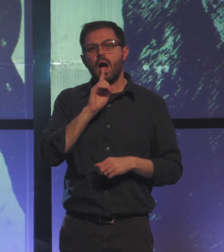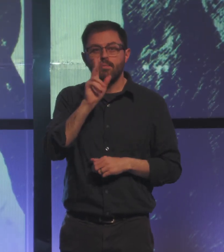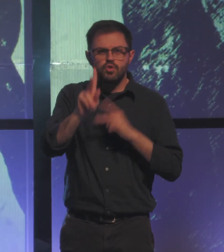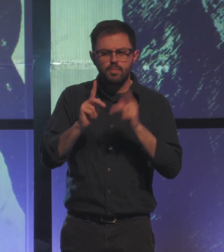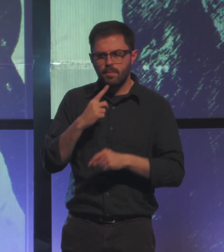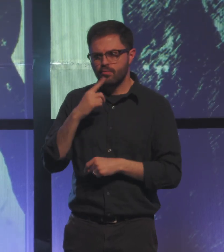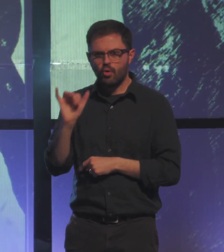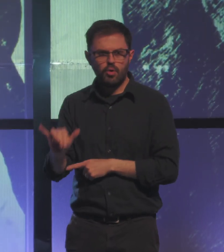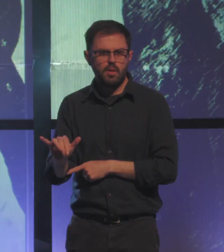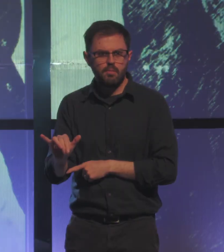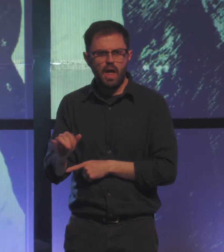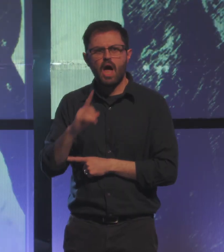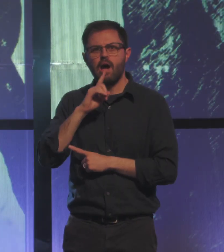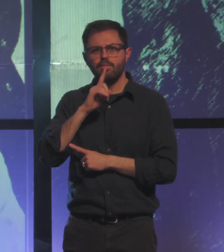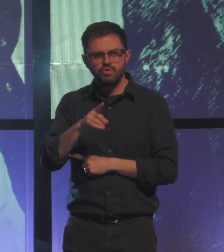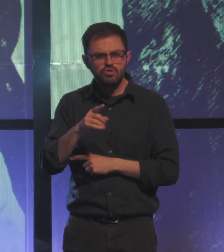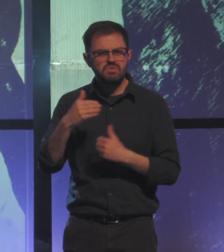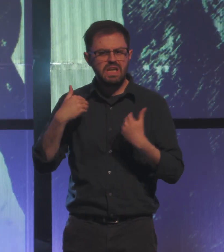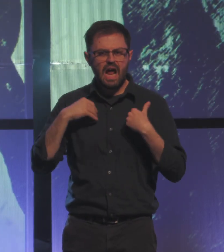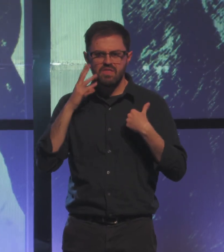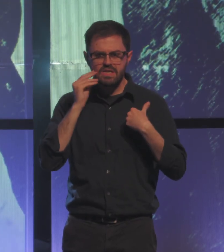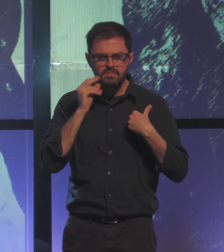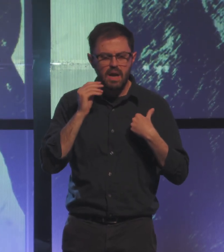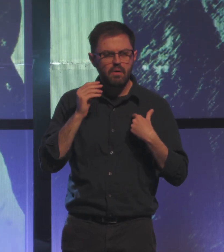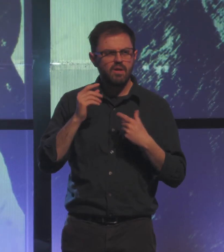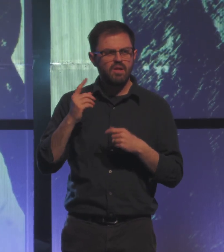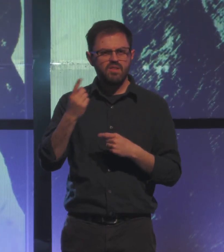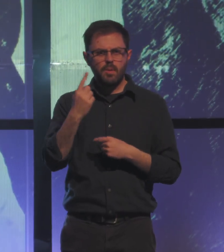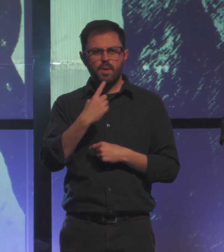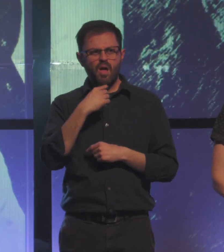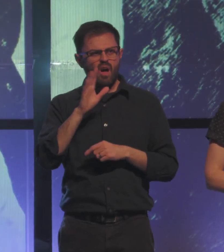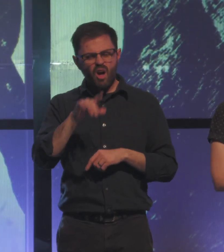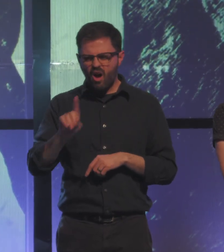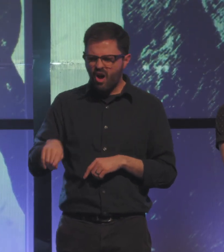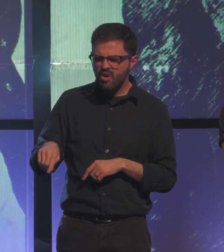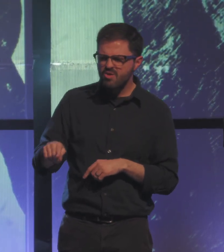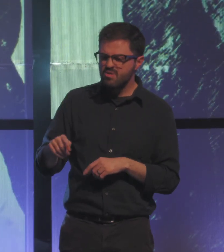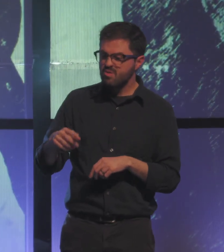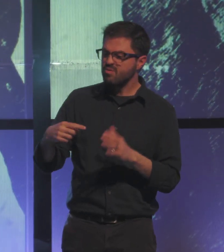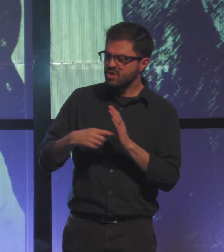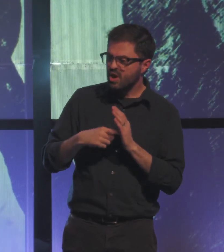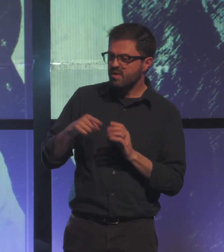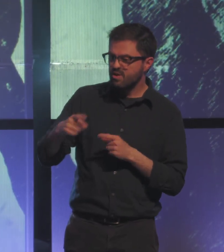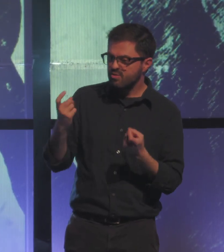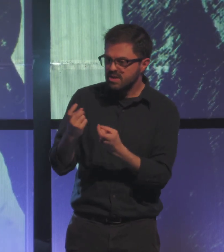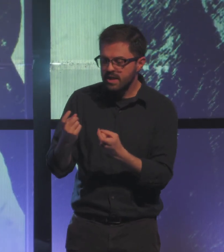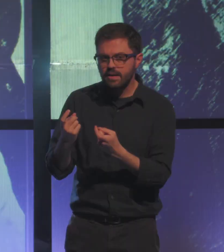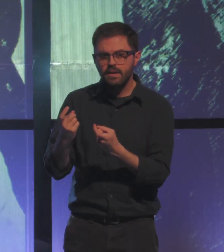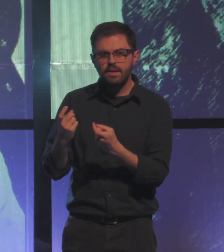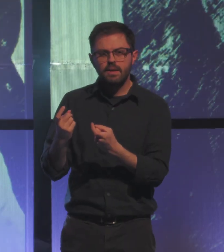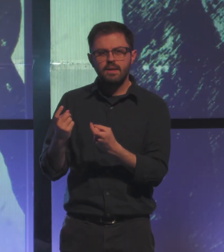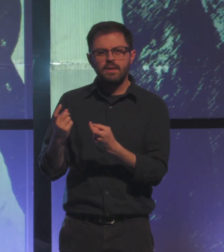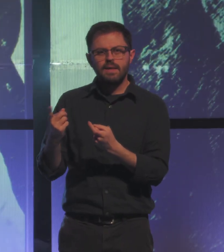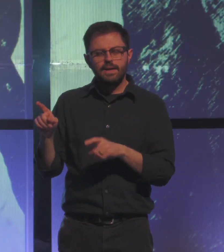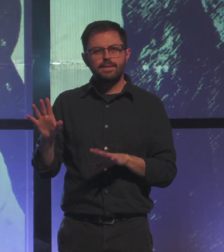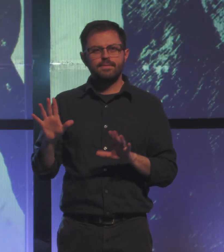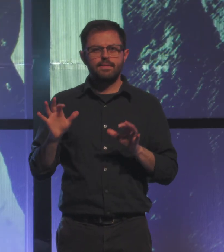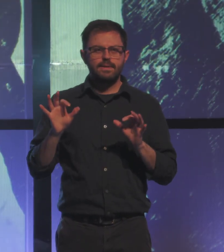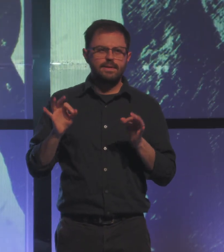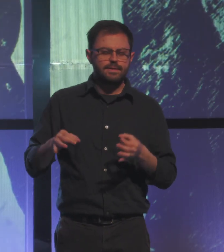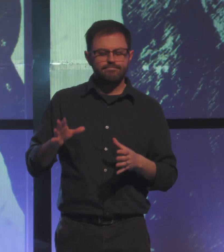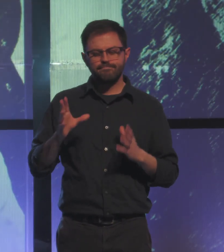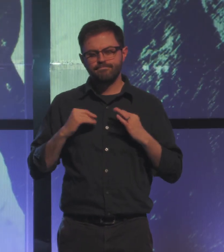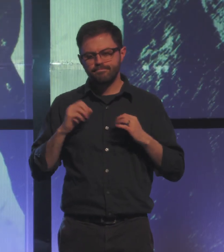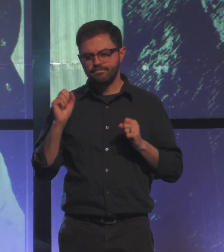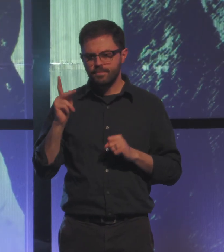he had been carrying that with him throughout his life. I mean, he took the position of a beggar on the roadside. But he must not have